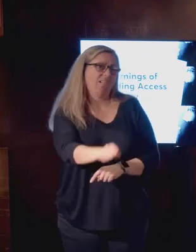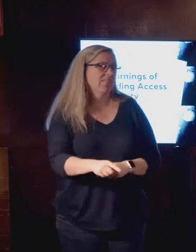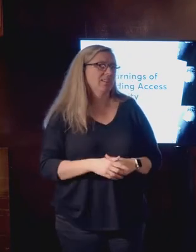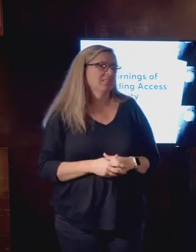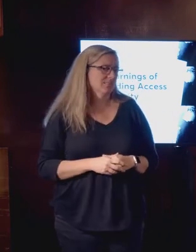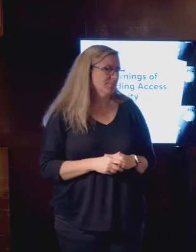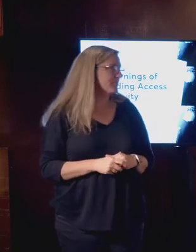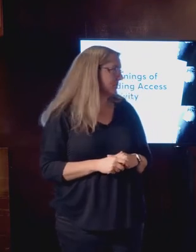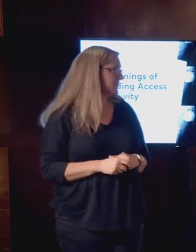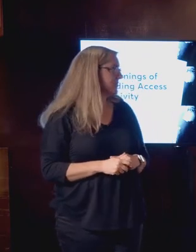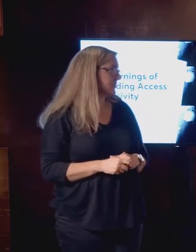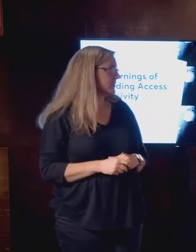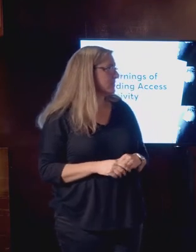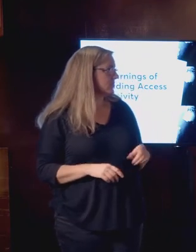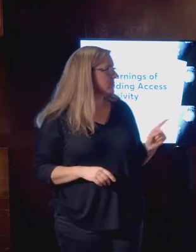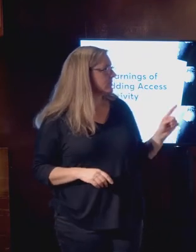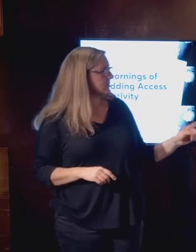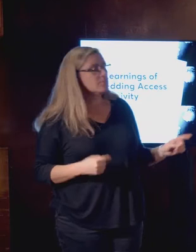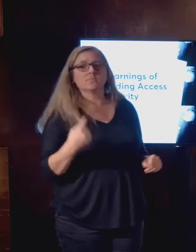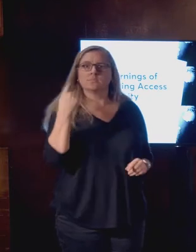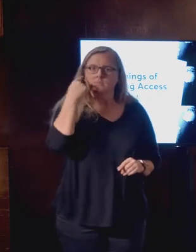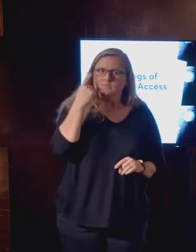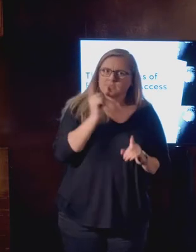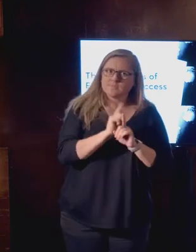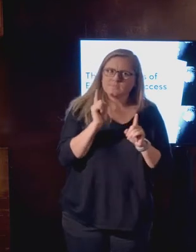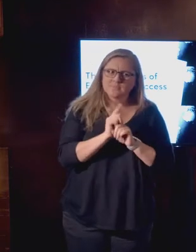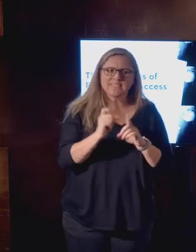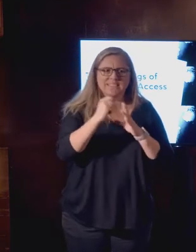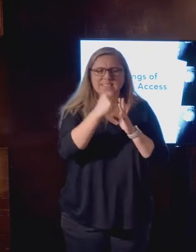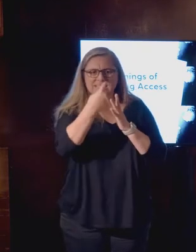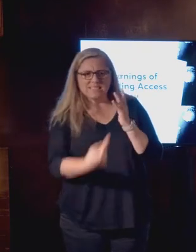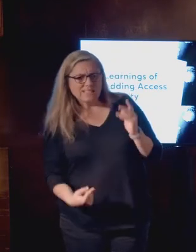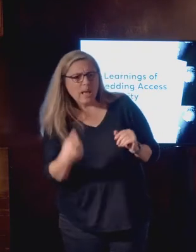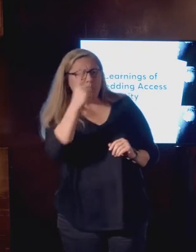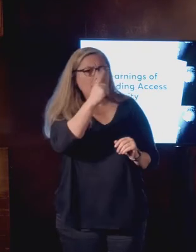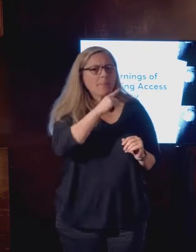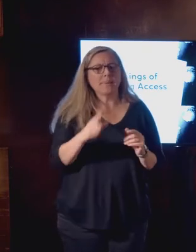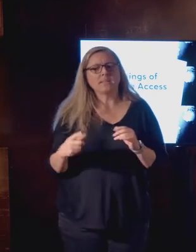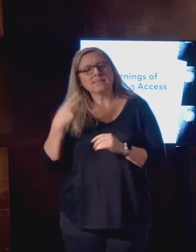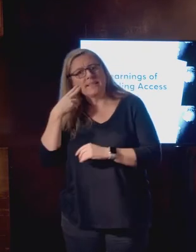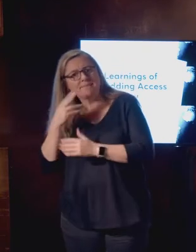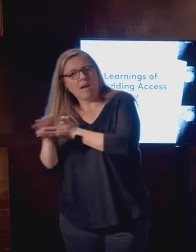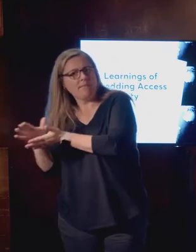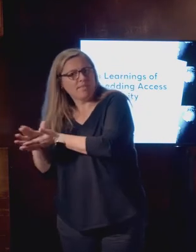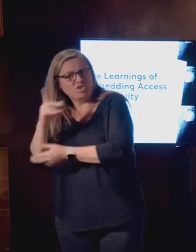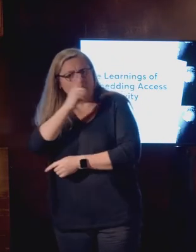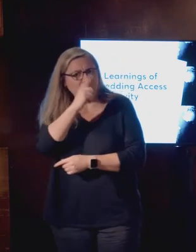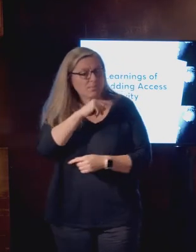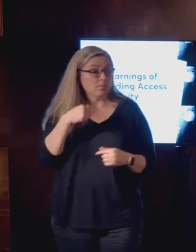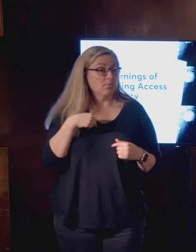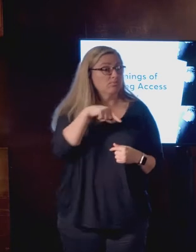Mm. I think there's an idea that disabled people and deaf and hard of hearing people can be